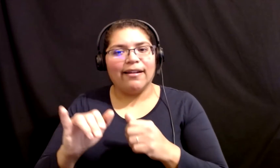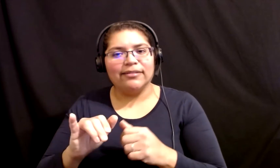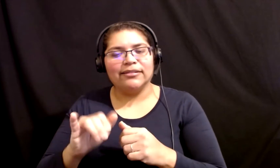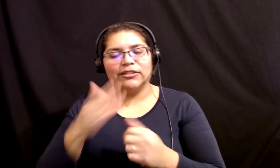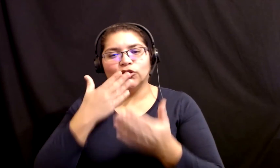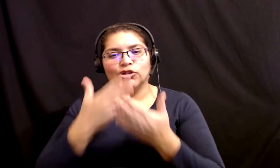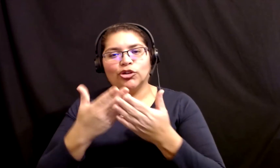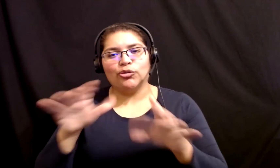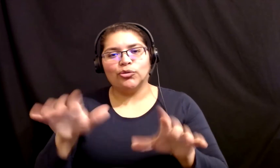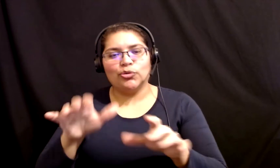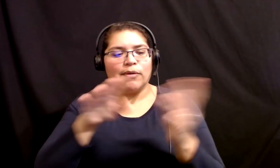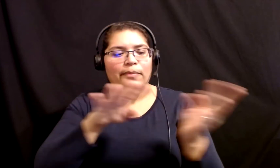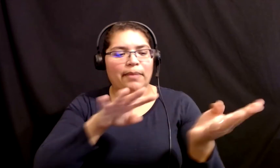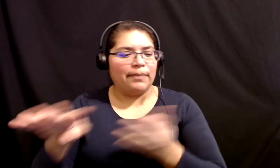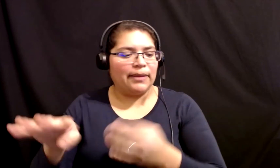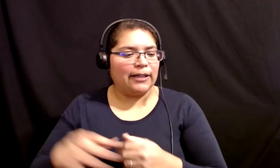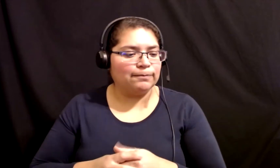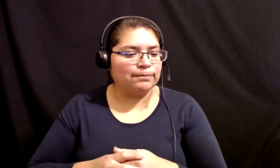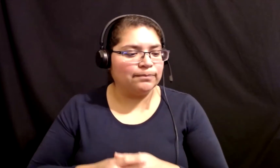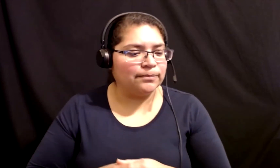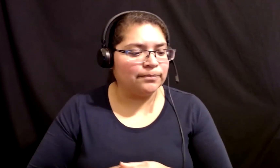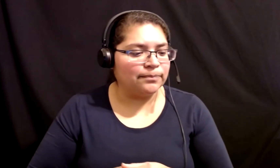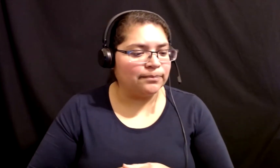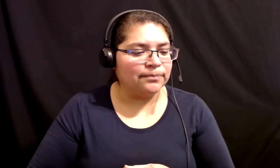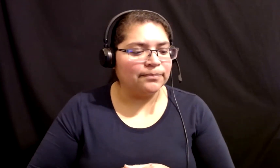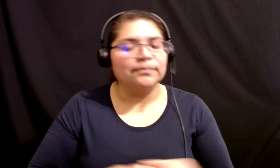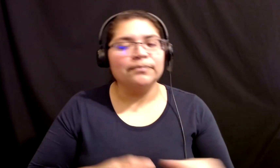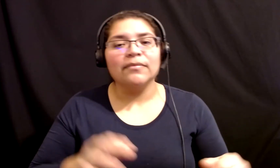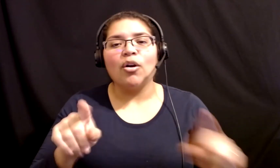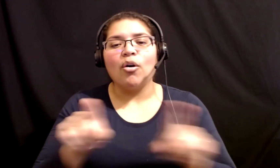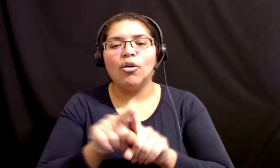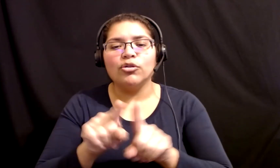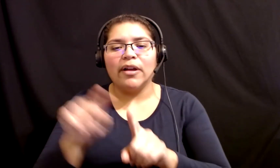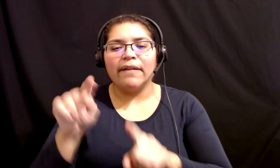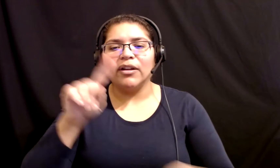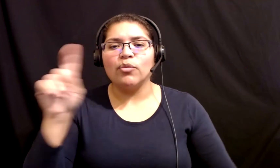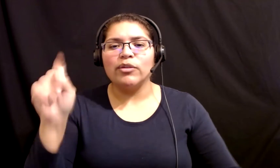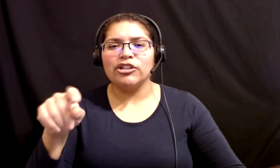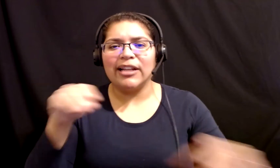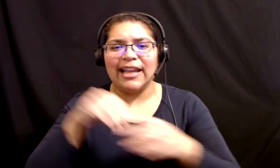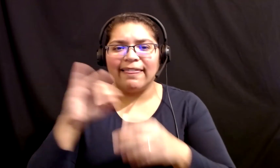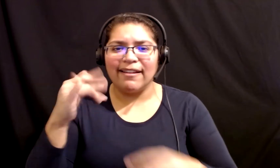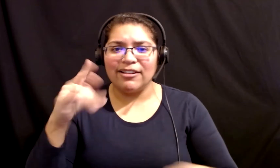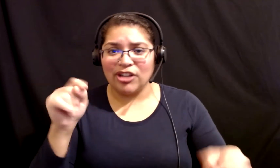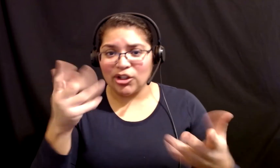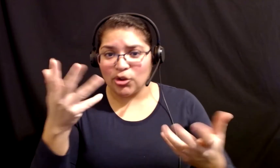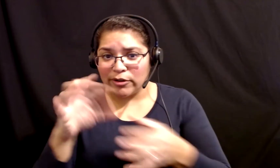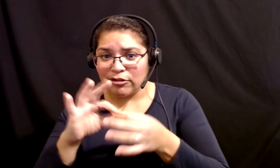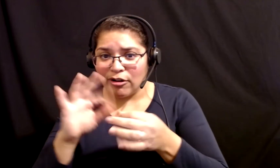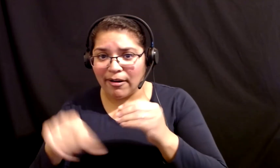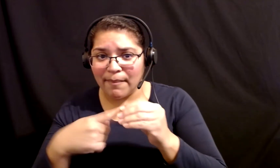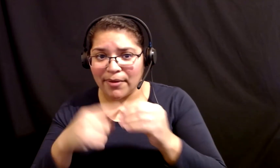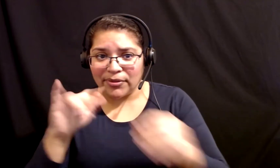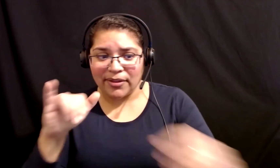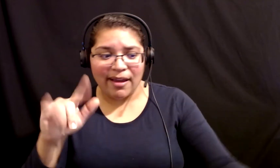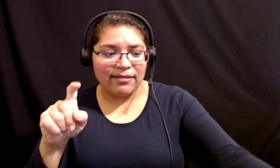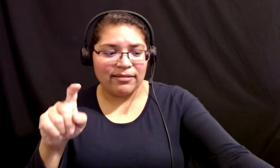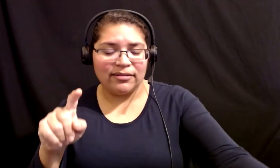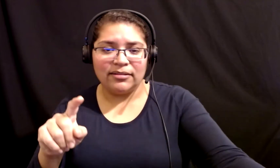pipeline. And there was a question in the chat. Stefka, do you want to go ahead and speak about that?